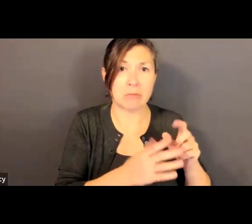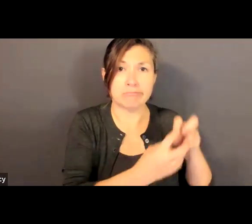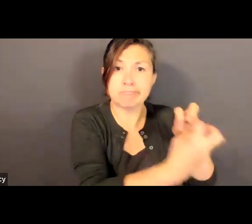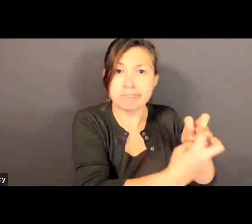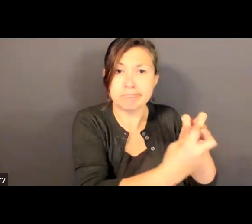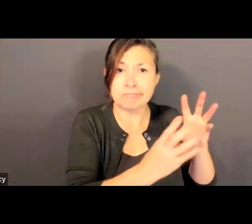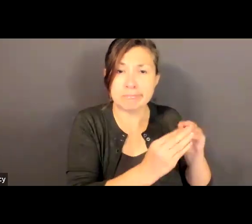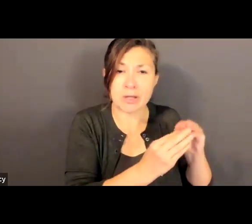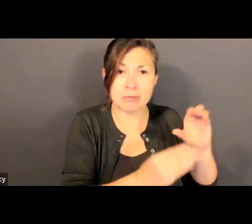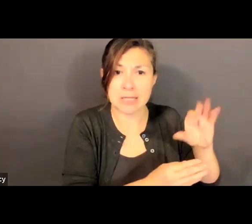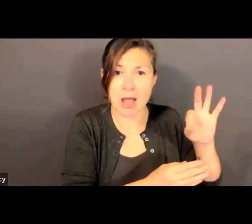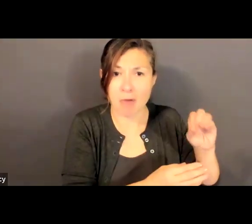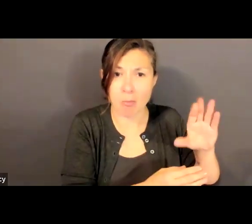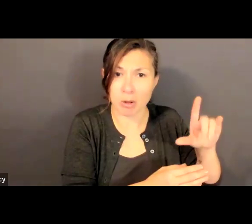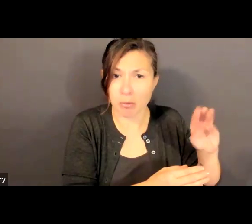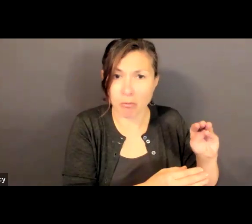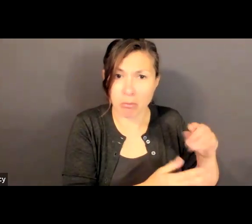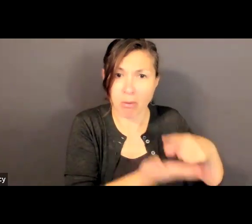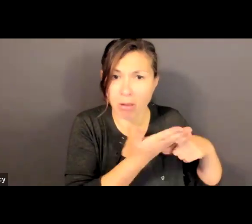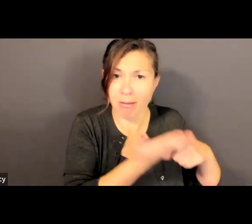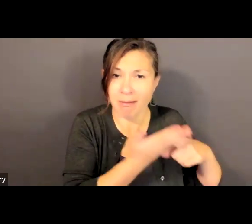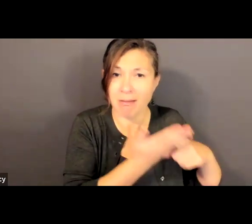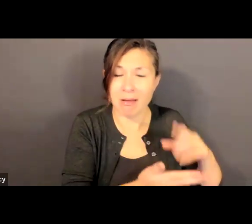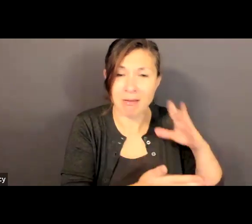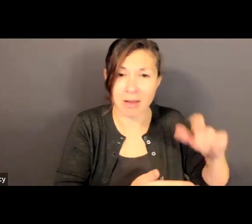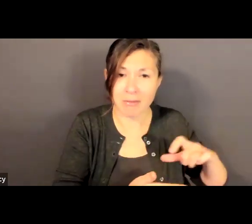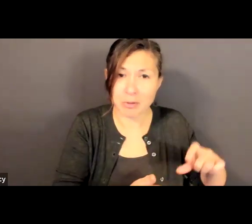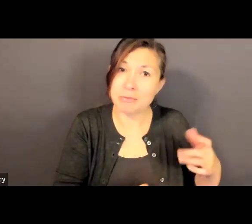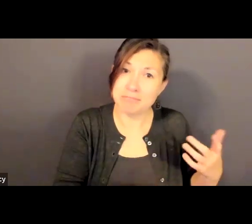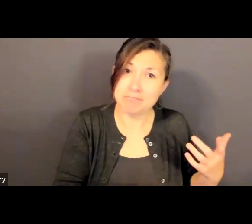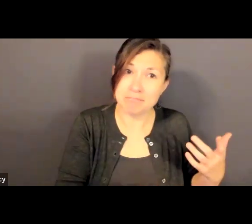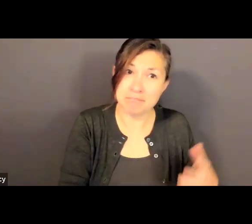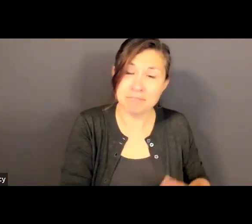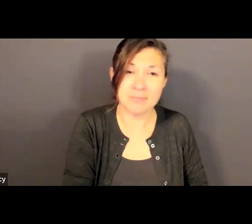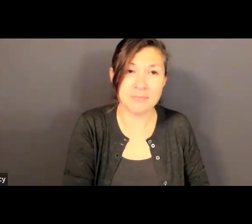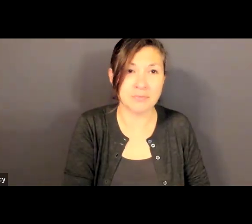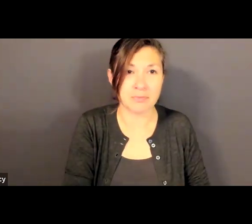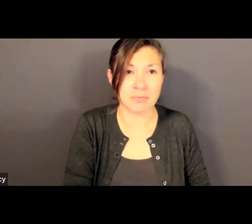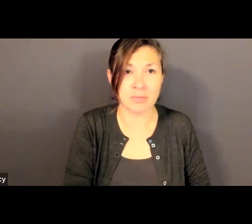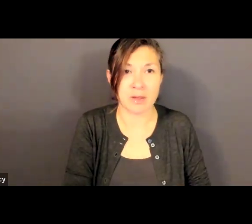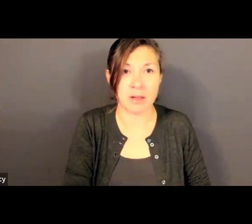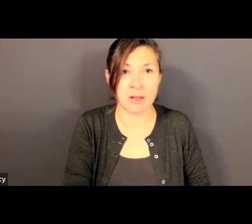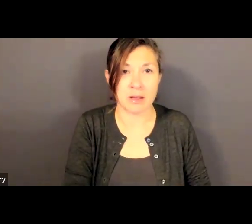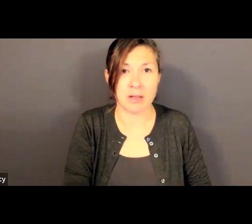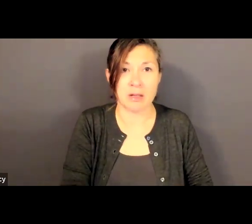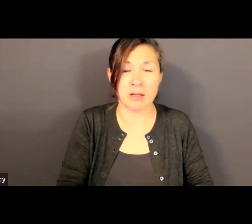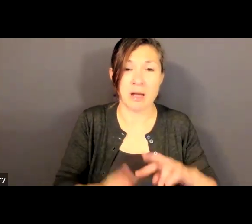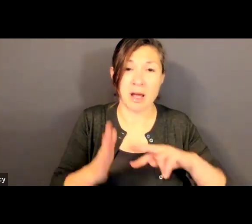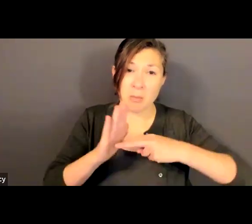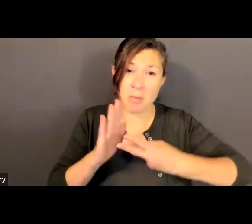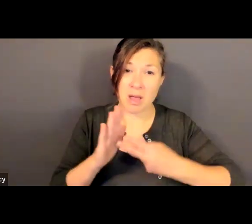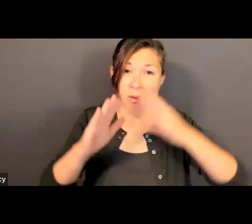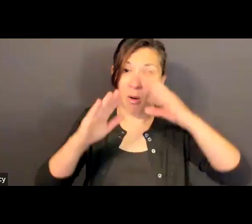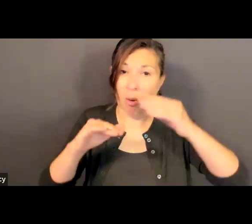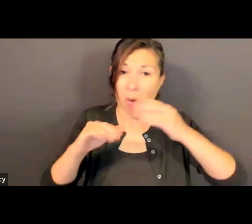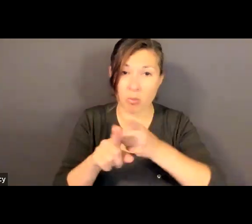and have a lot of conversations. And so I think that's part of what I hope all of you can grapple with, because again,